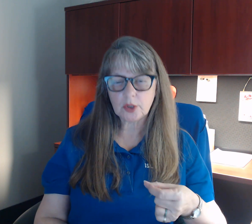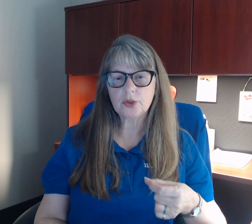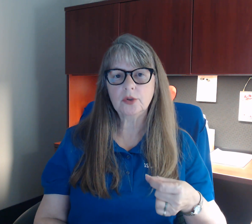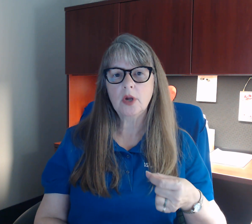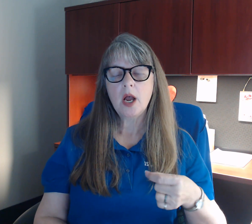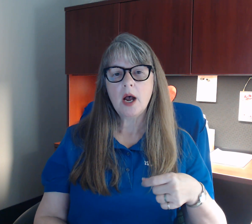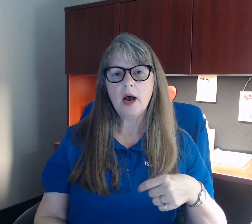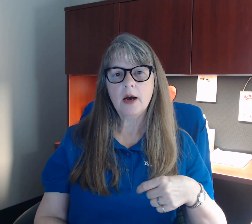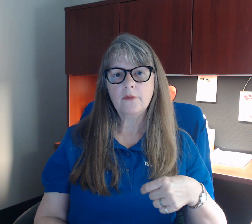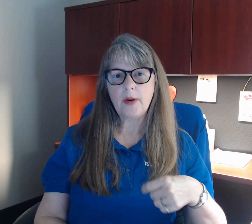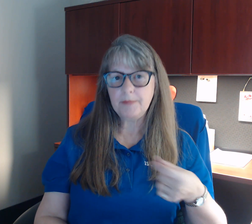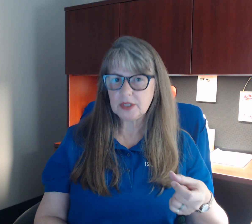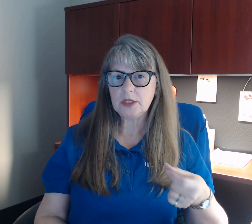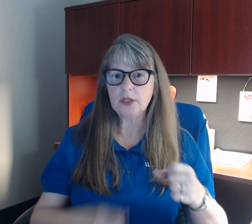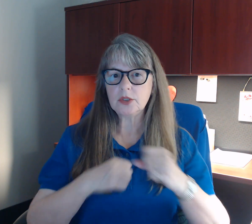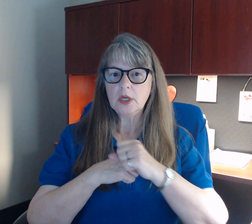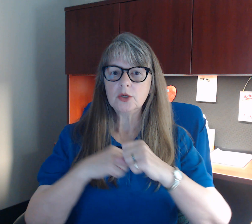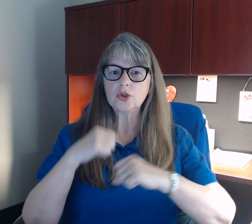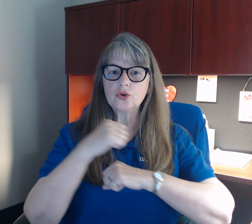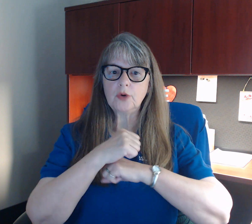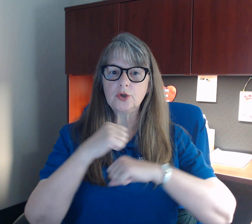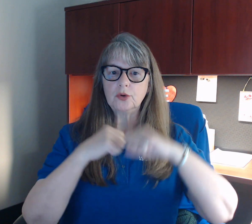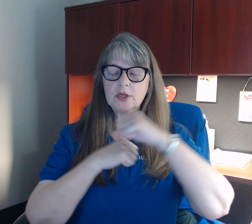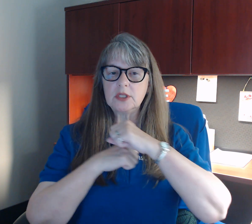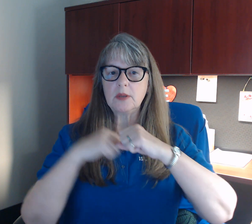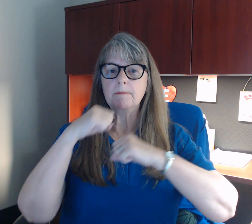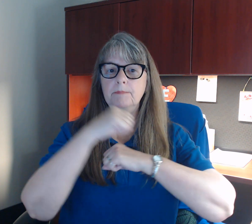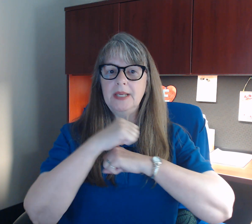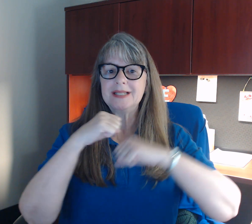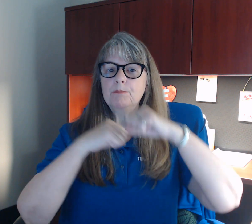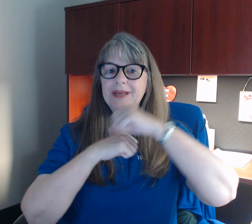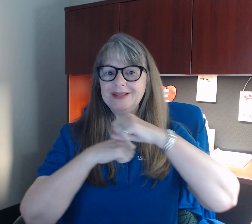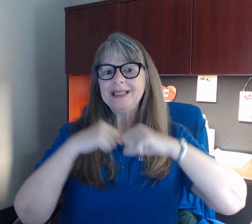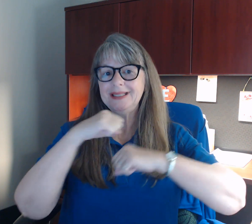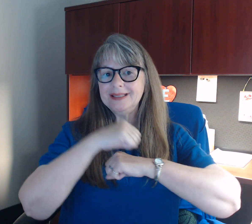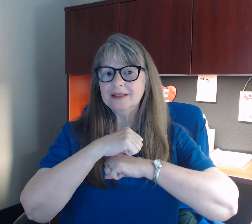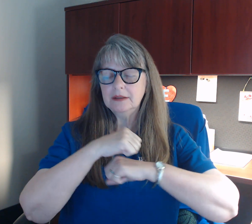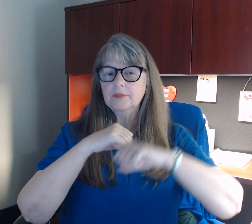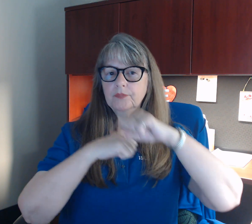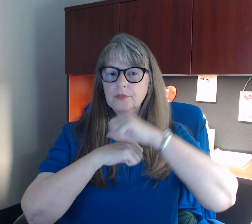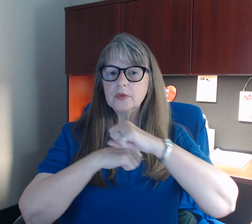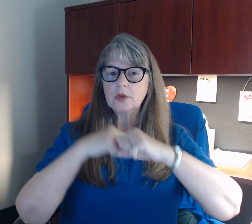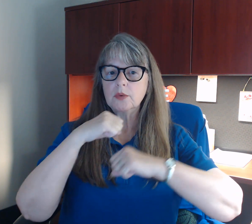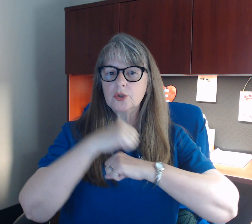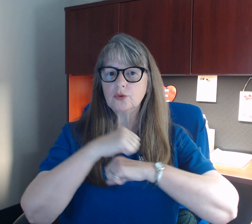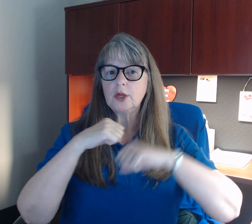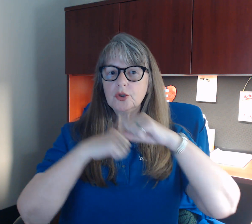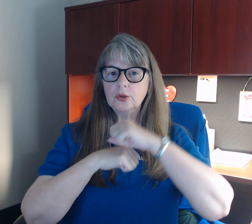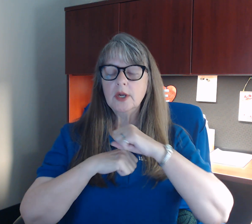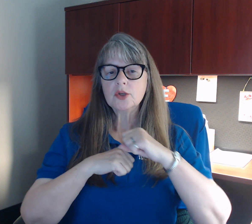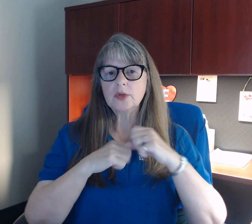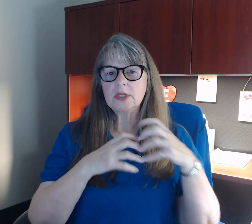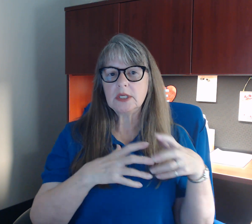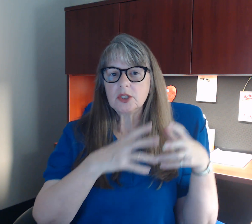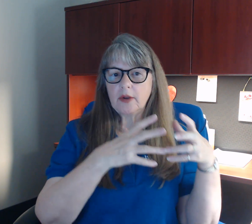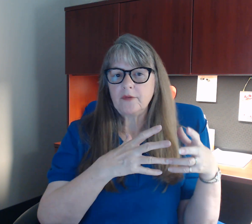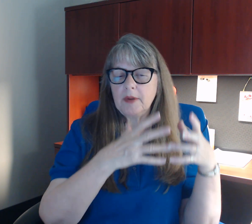structure of a business structure, because it's building. So a structure. So it doesn't necessarily have to be a